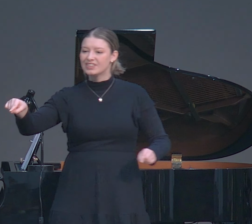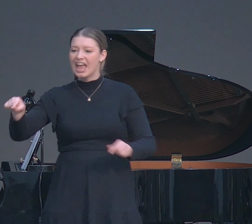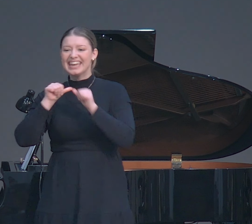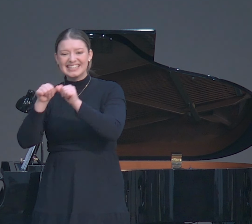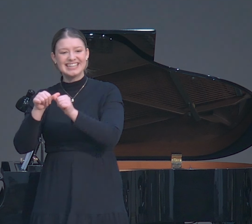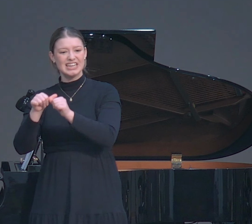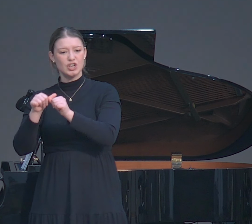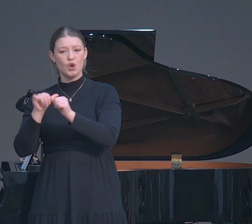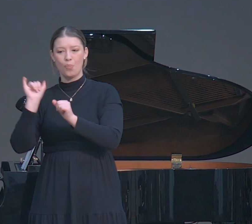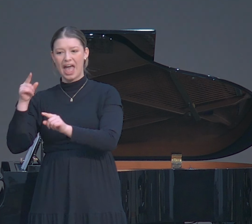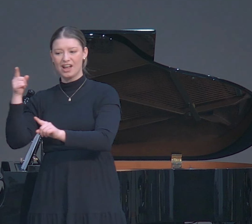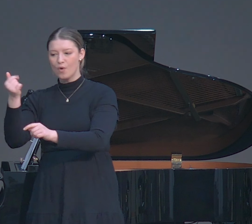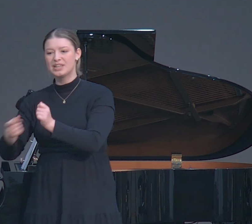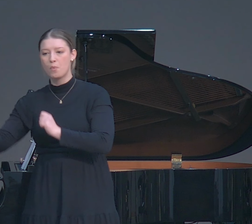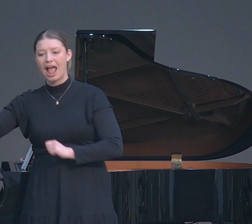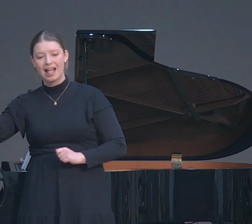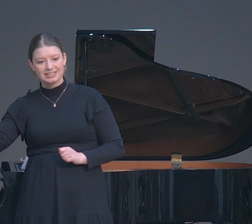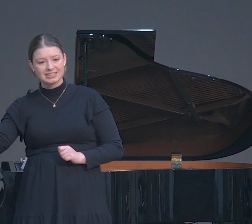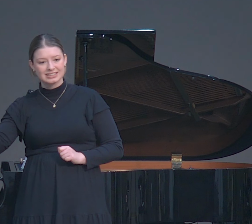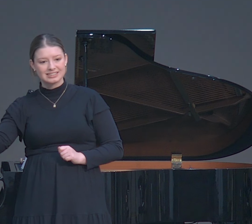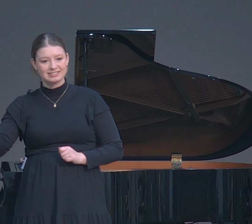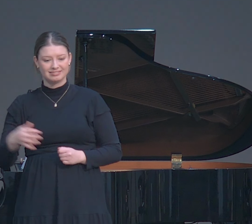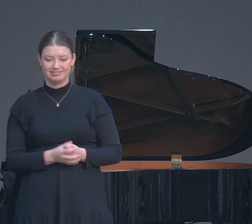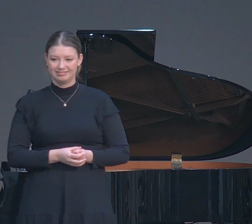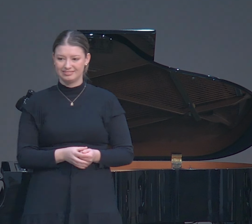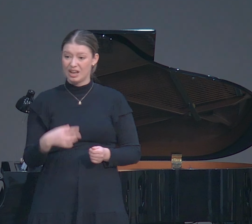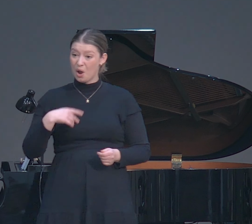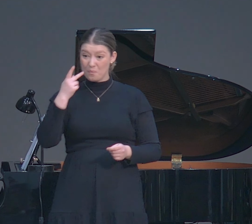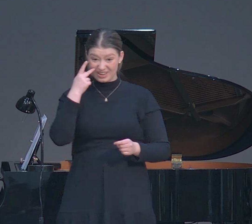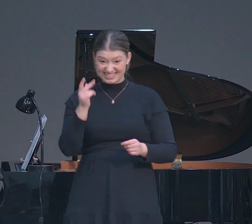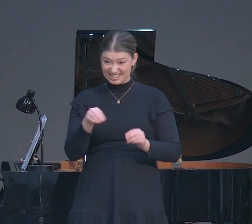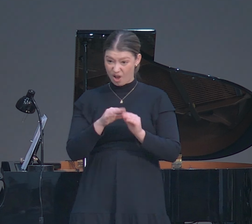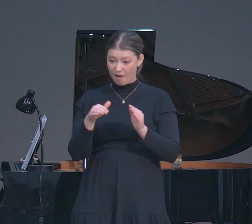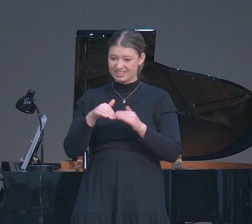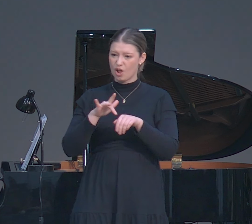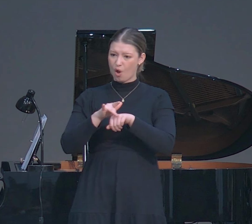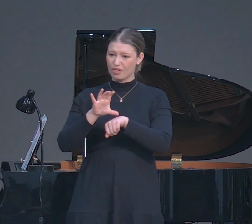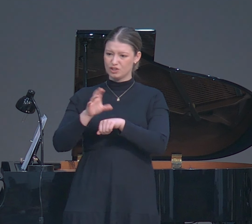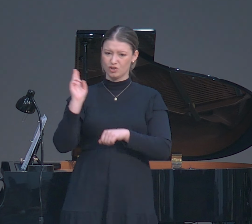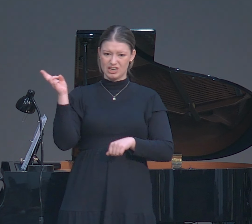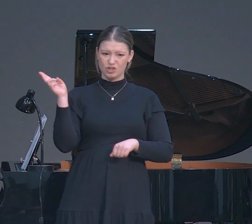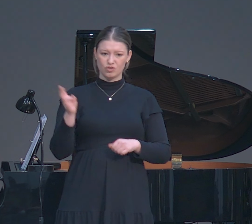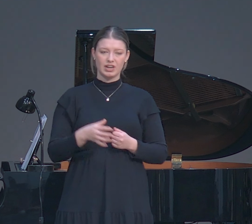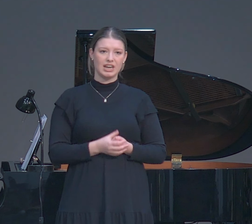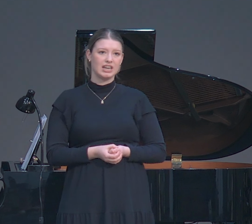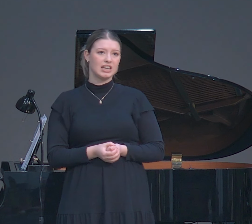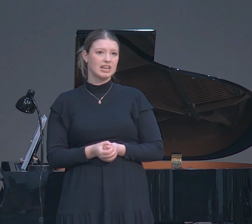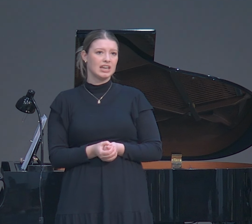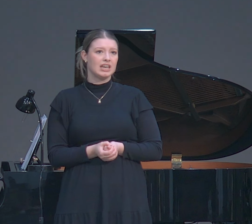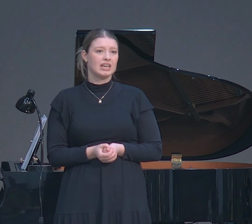In early church history, we can actually see how this played out. Persecution in the first few centuries led